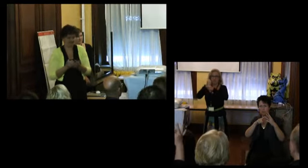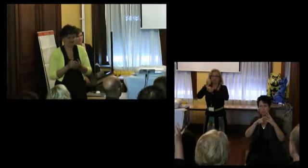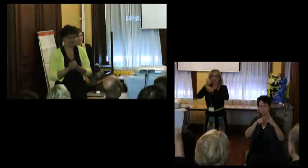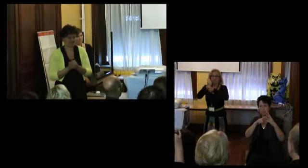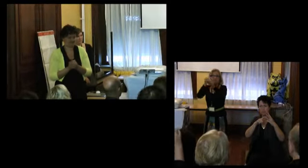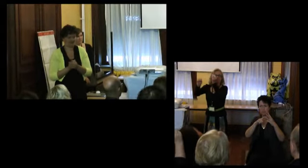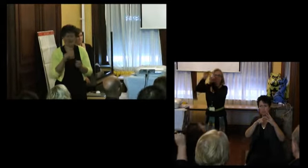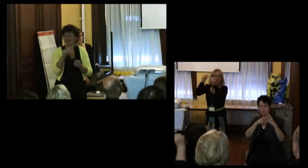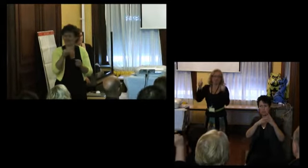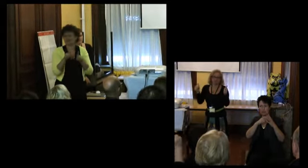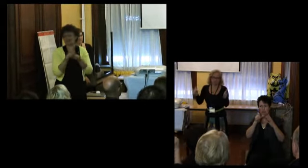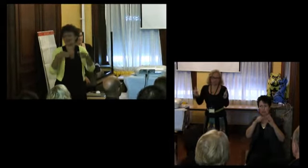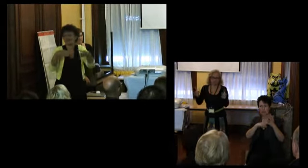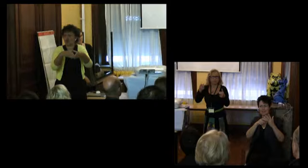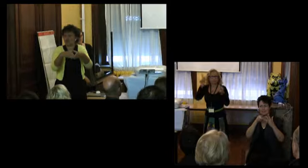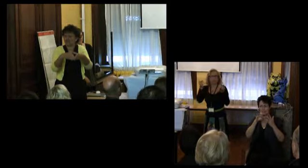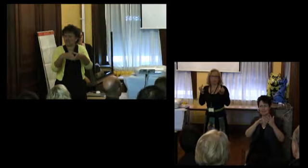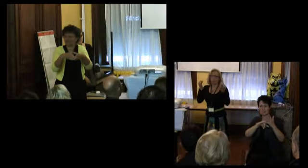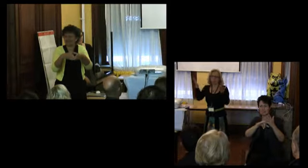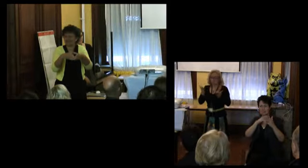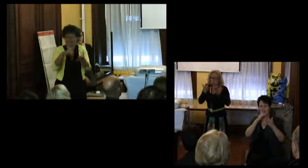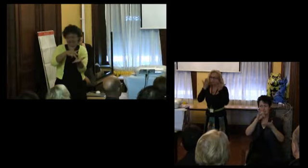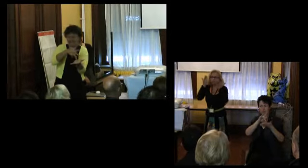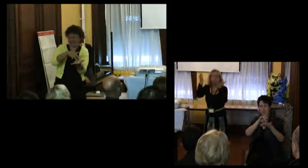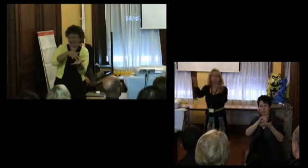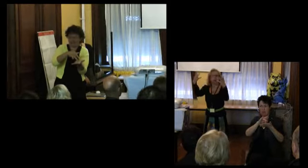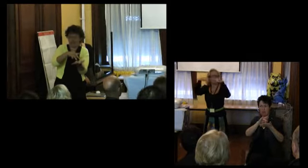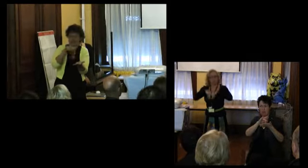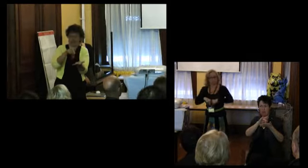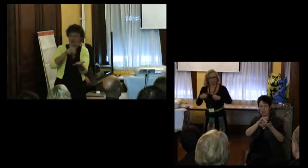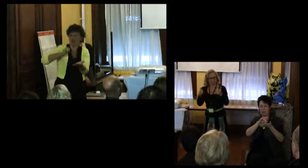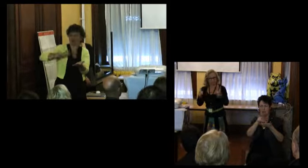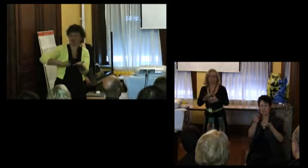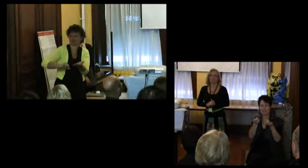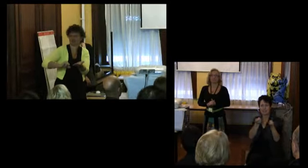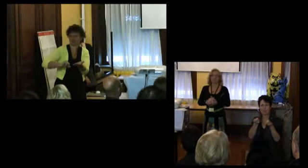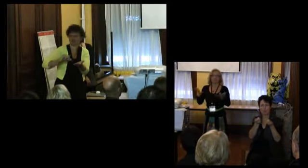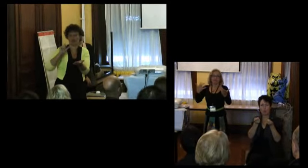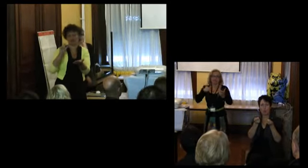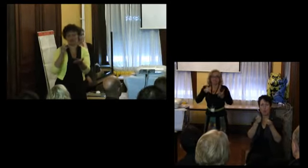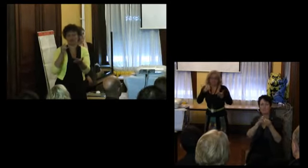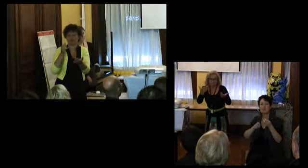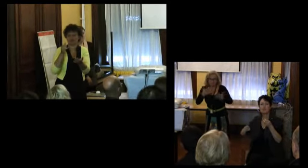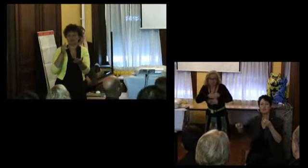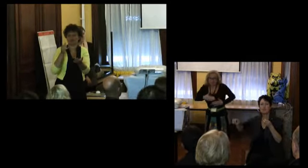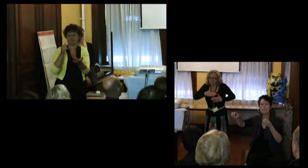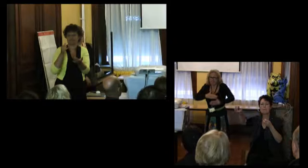association, a center which is in charge of tourism and